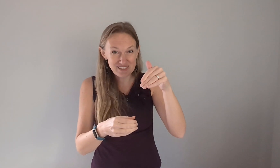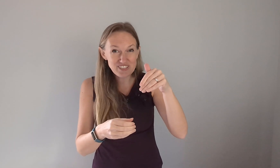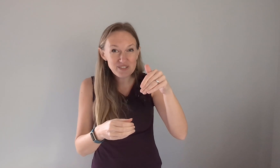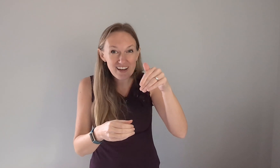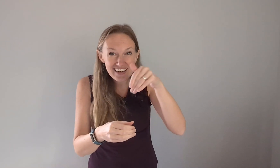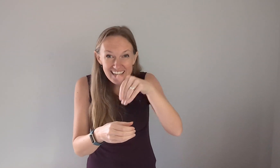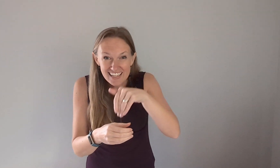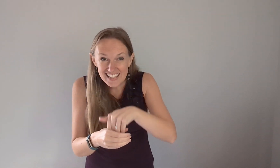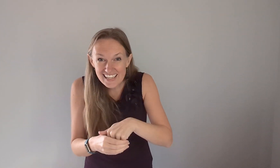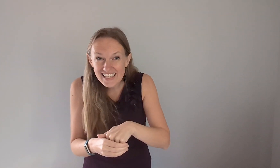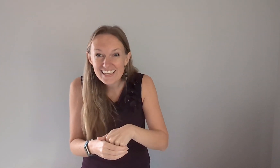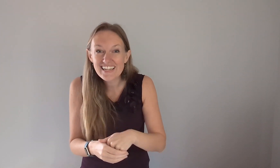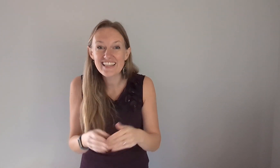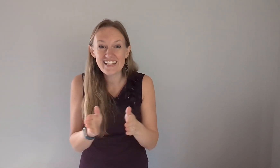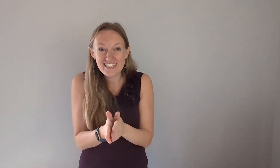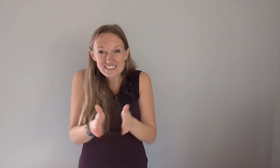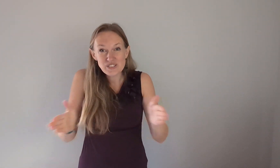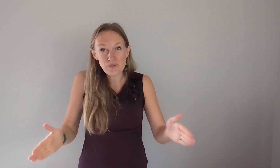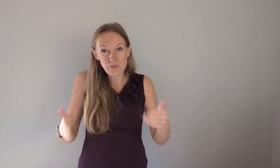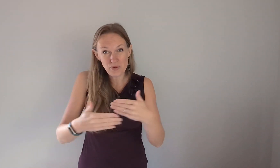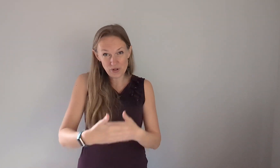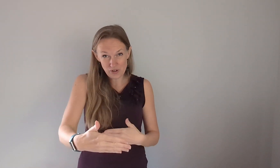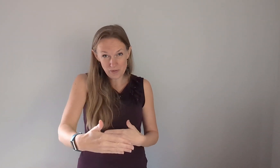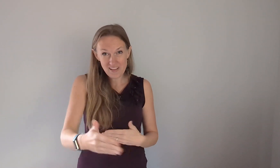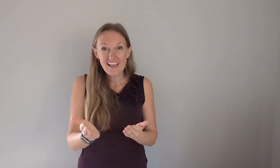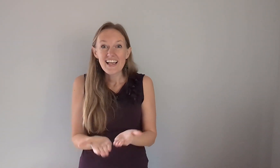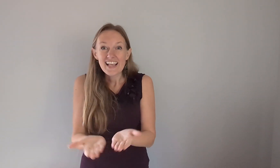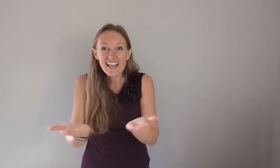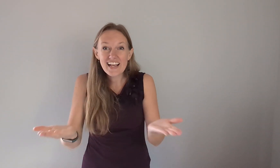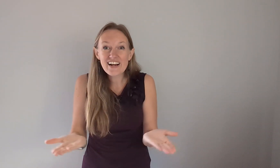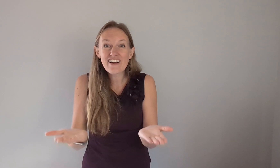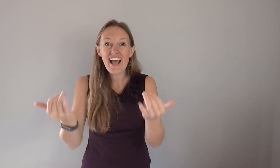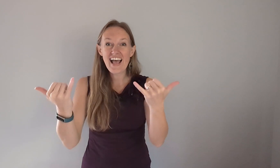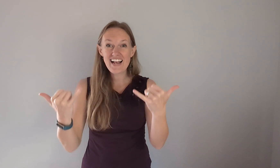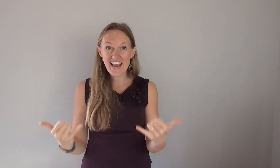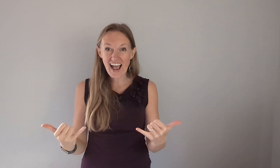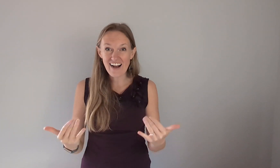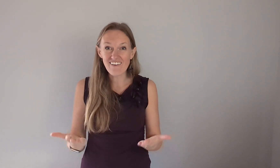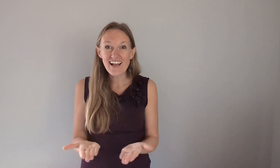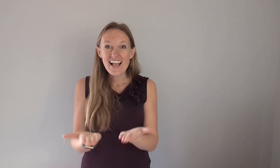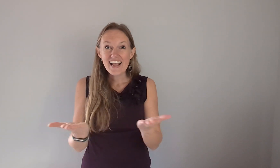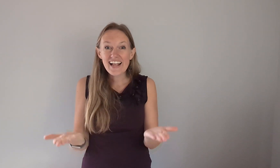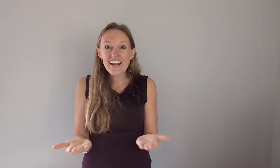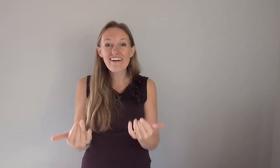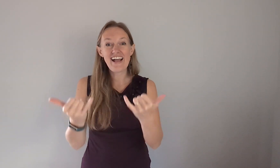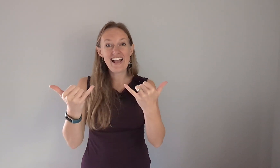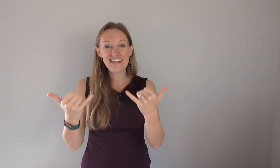is verse 1, in this room, here and now,